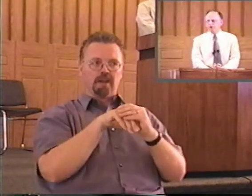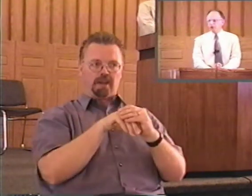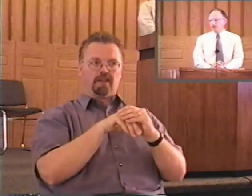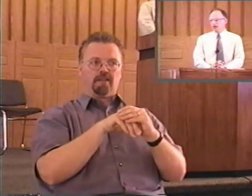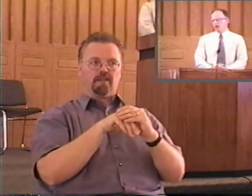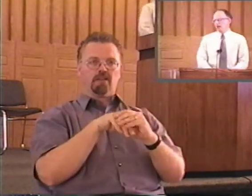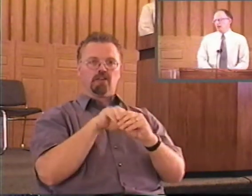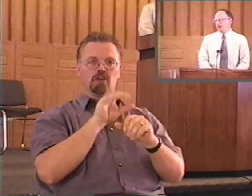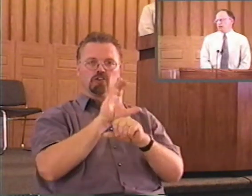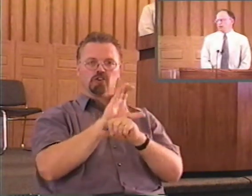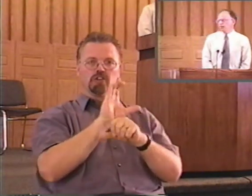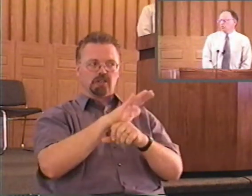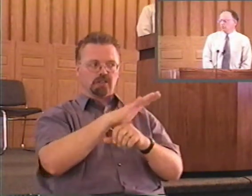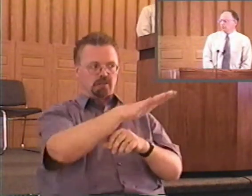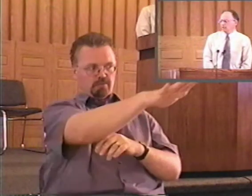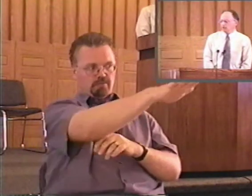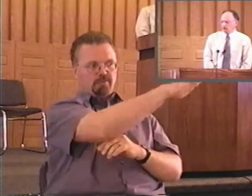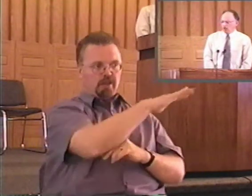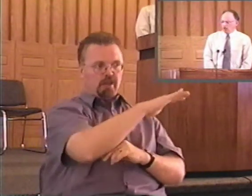is frightening.